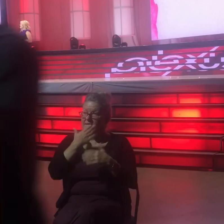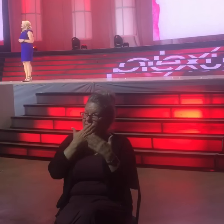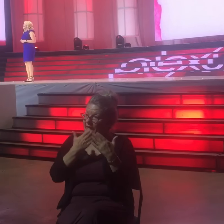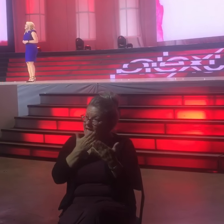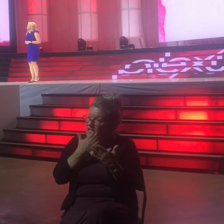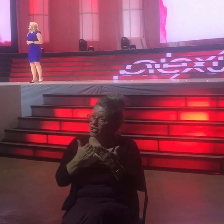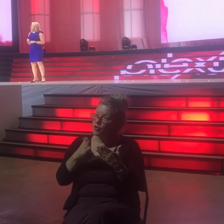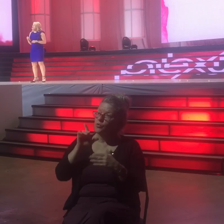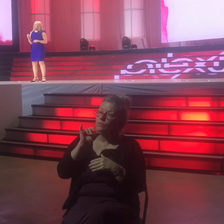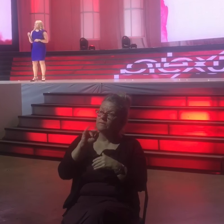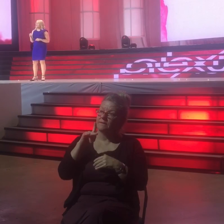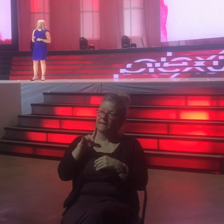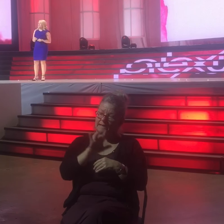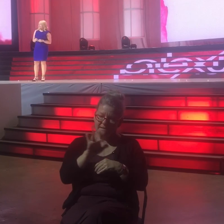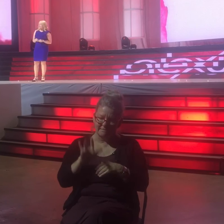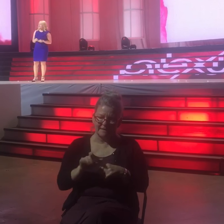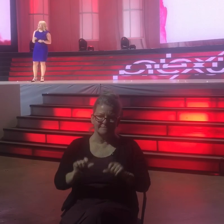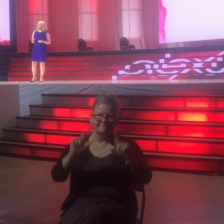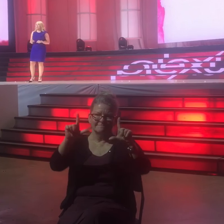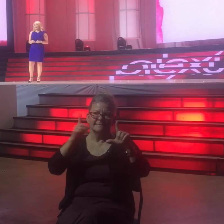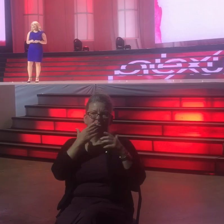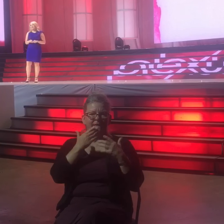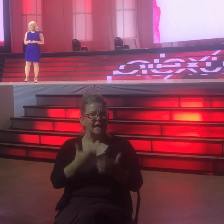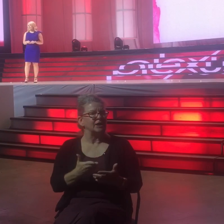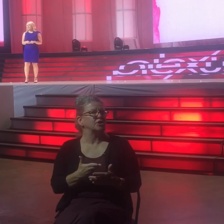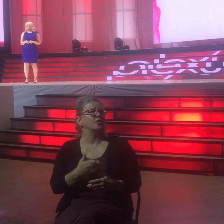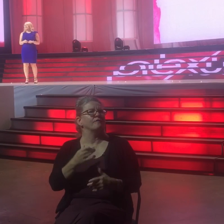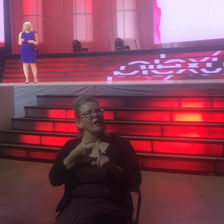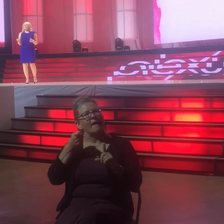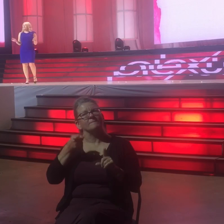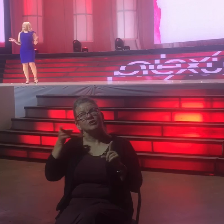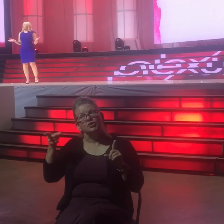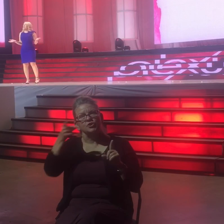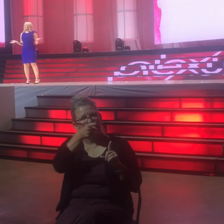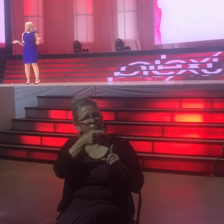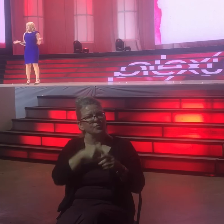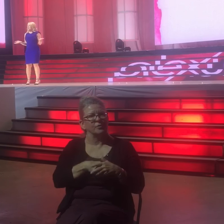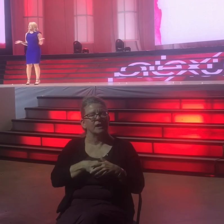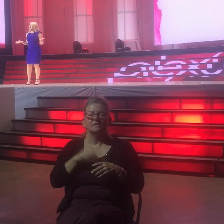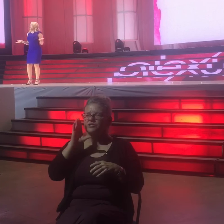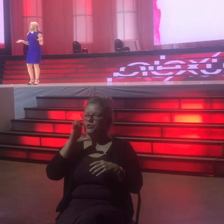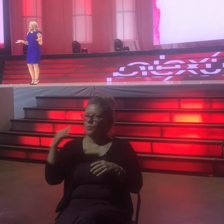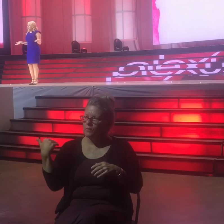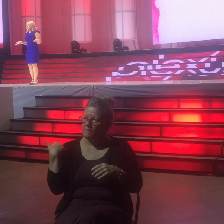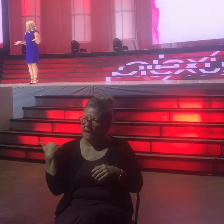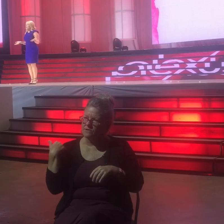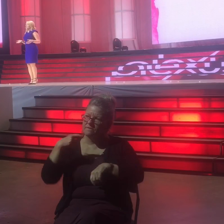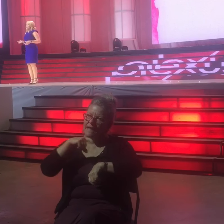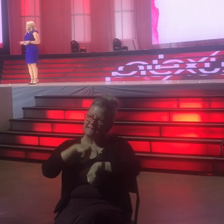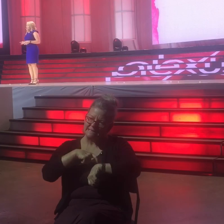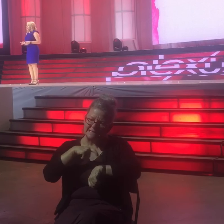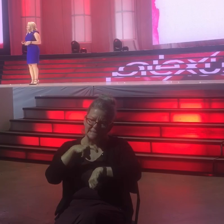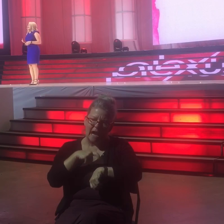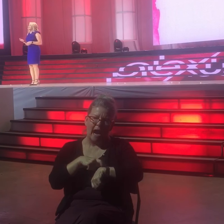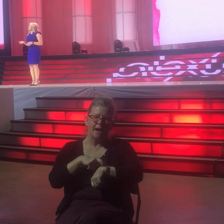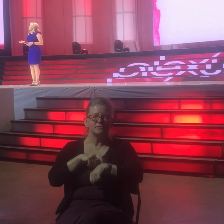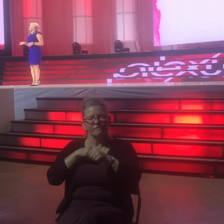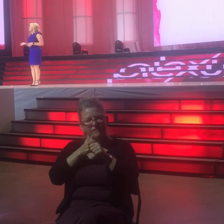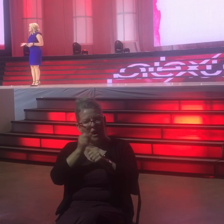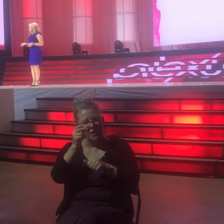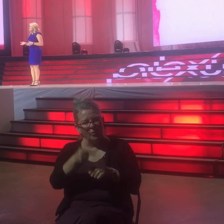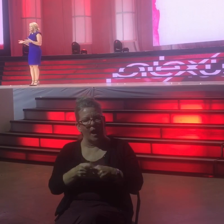Promise to send, and reminders to watch videos or use product samples. She'll even remind you when it's time to follow up with a phone call